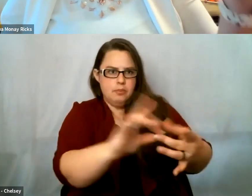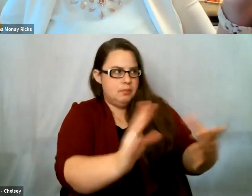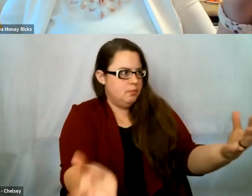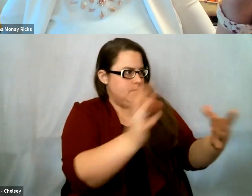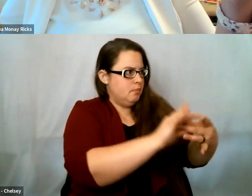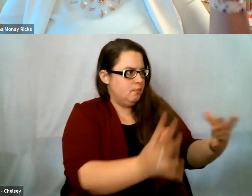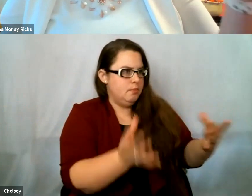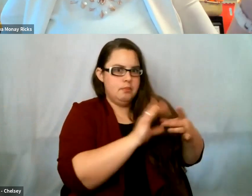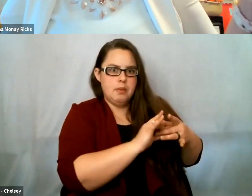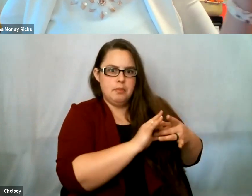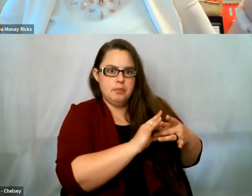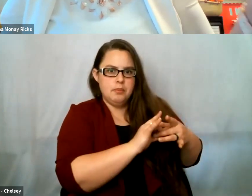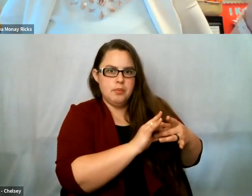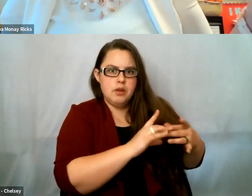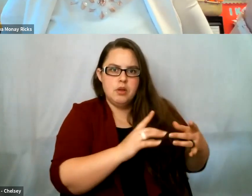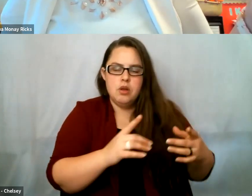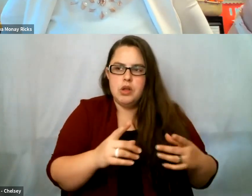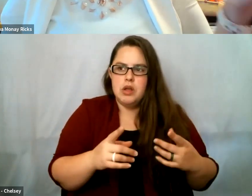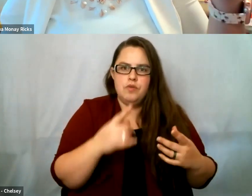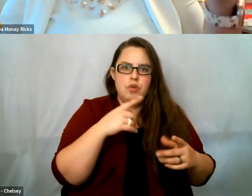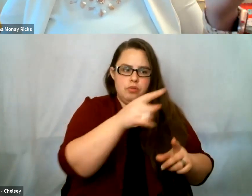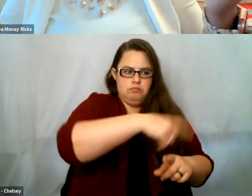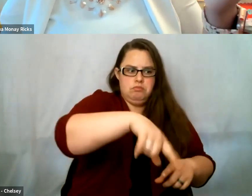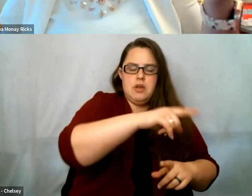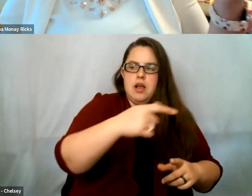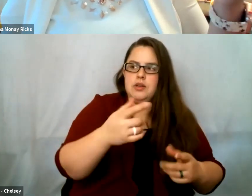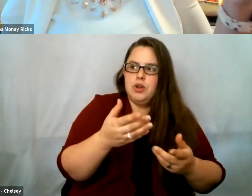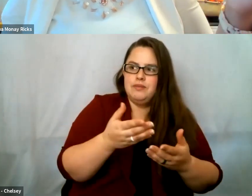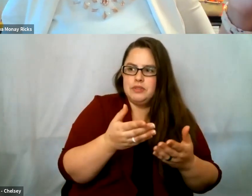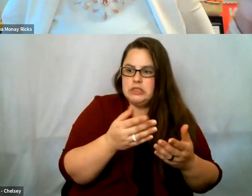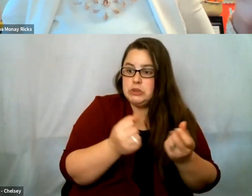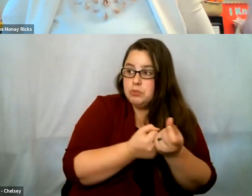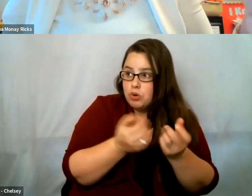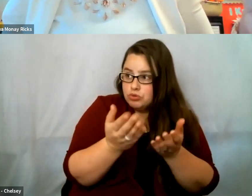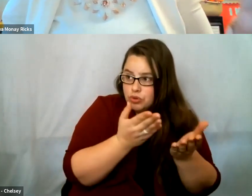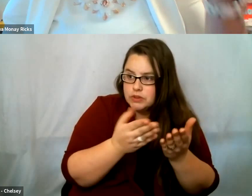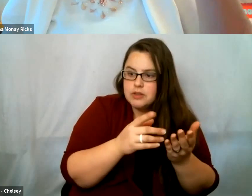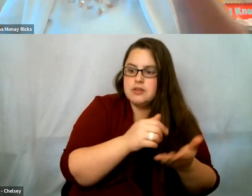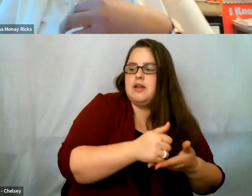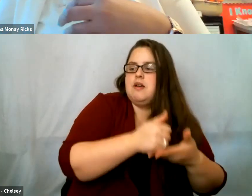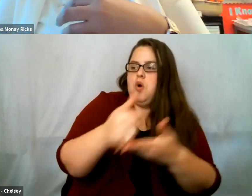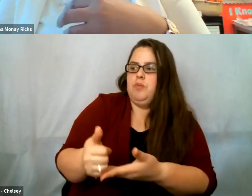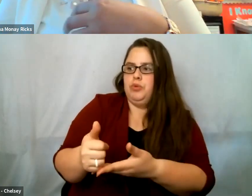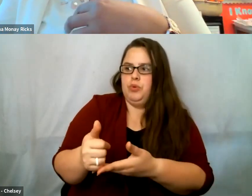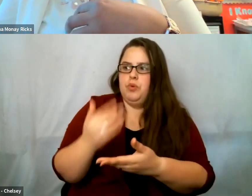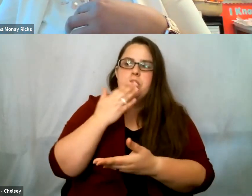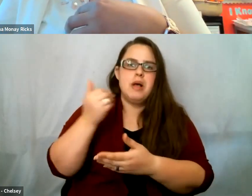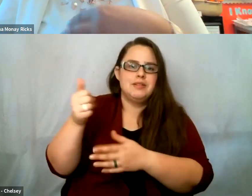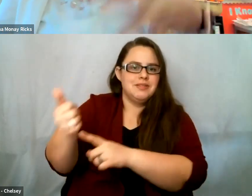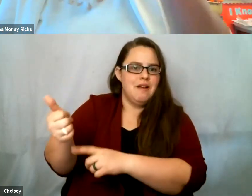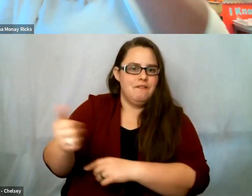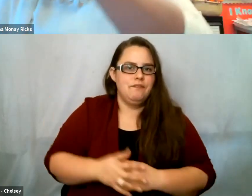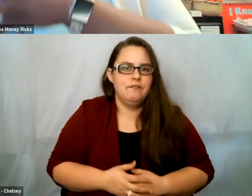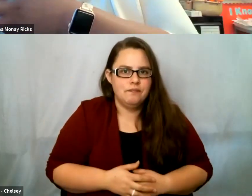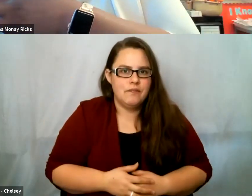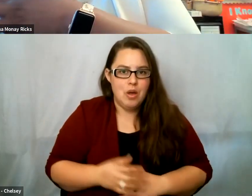have things or support services that can help you be your best self. Because I've been in that